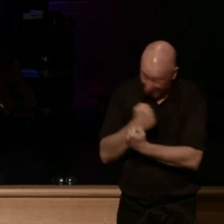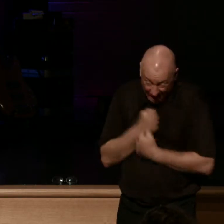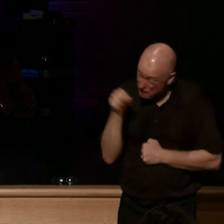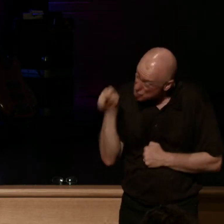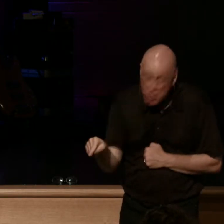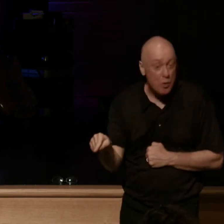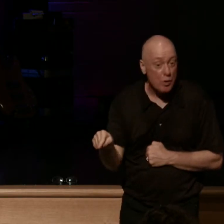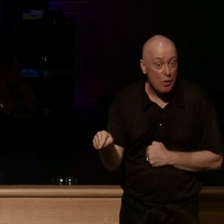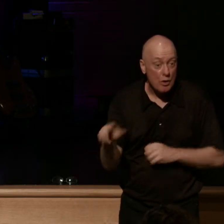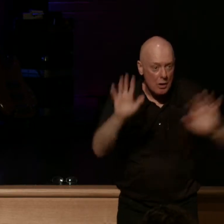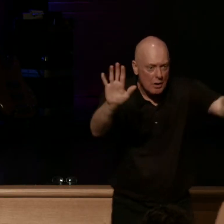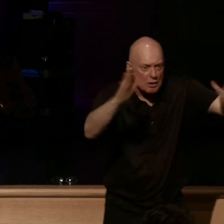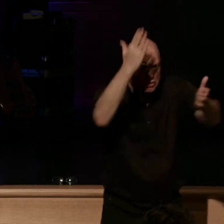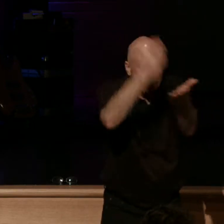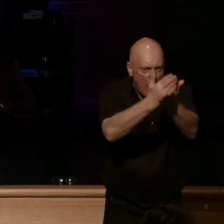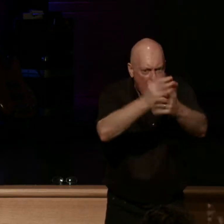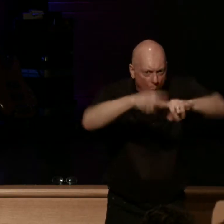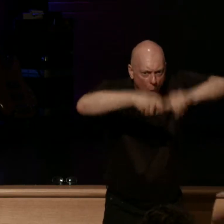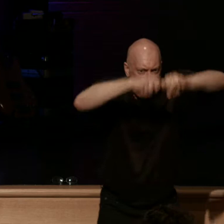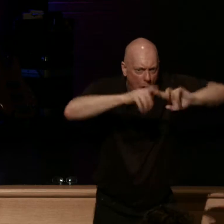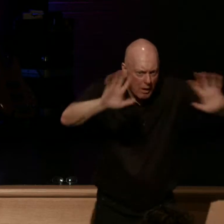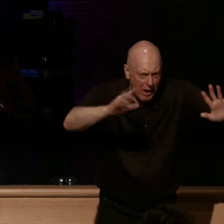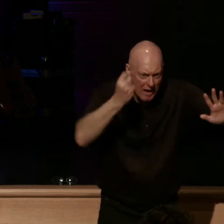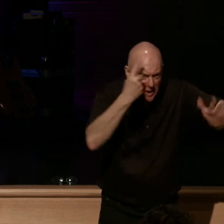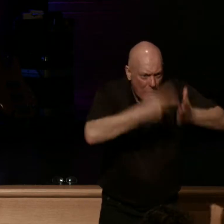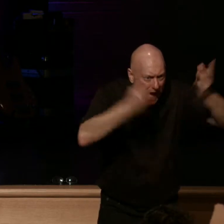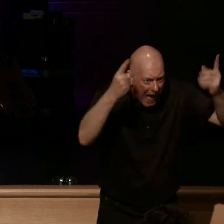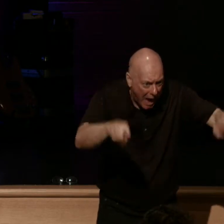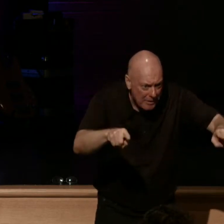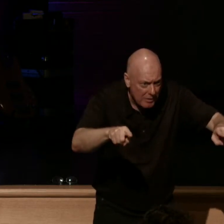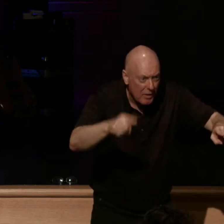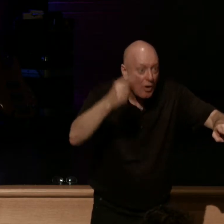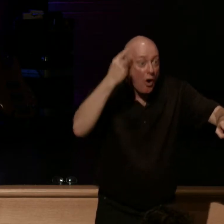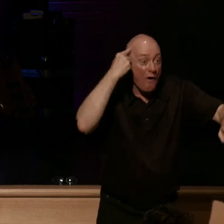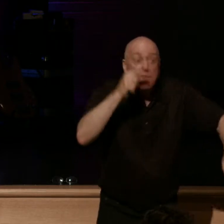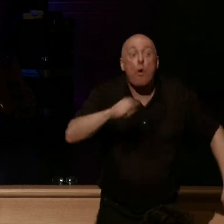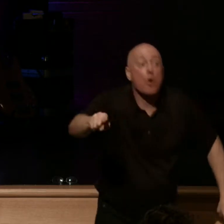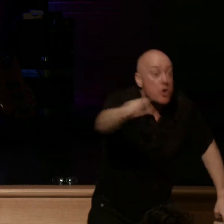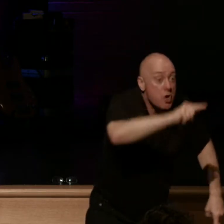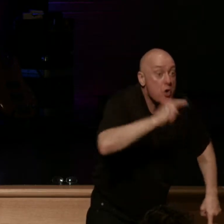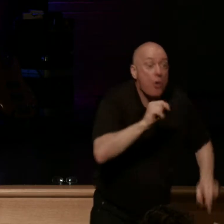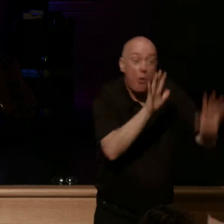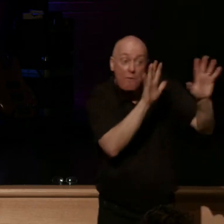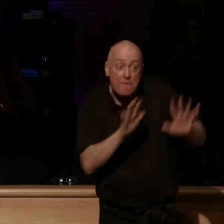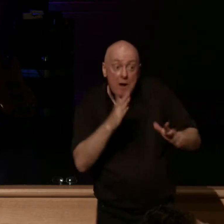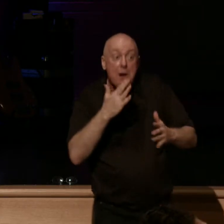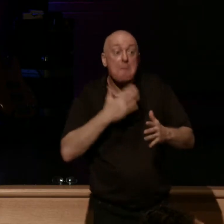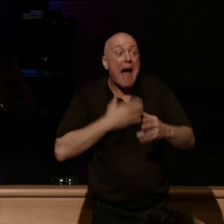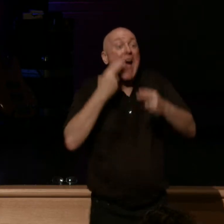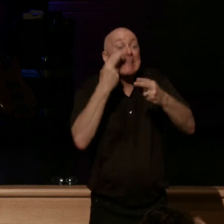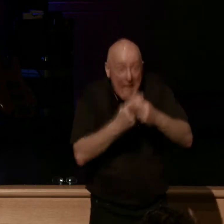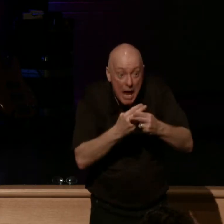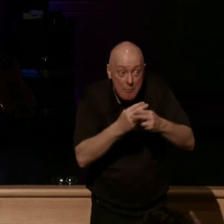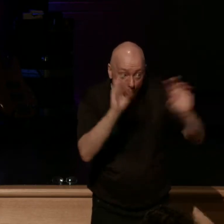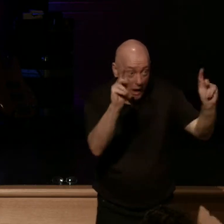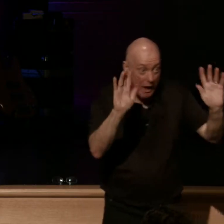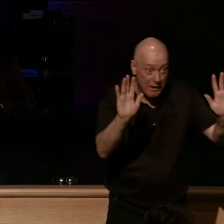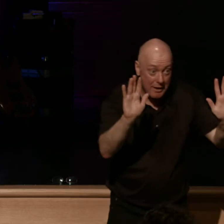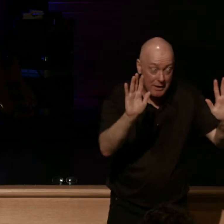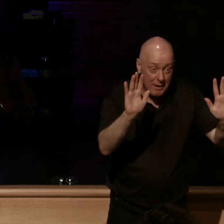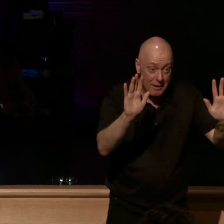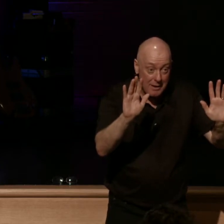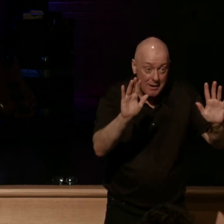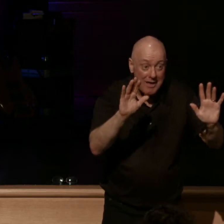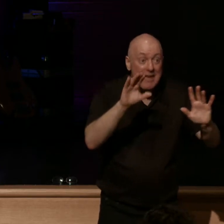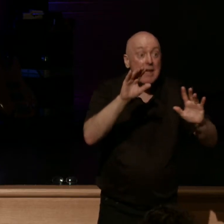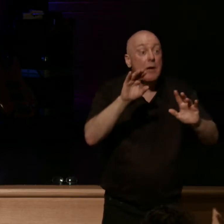you. Again, let's stop here long enough to understand what's happening. But for you who fear my name, God says, okay,